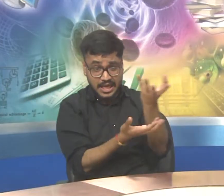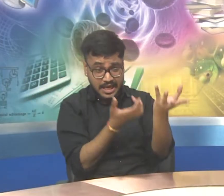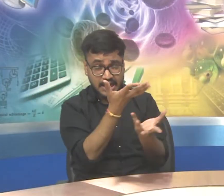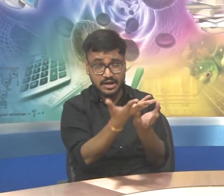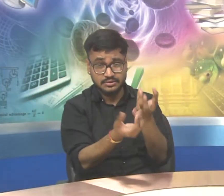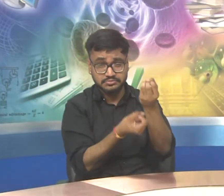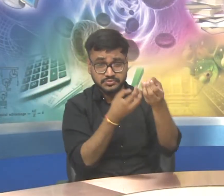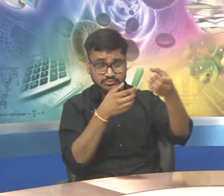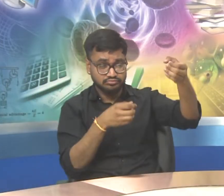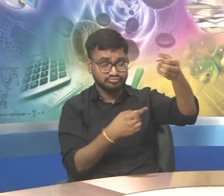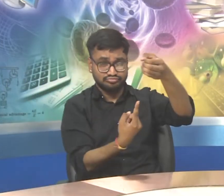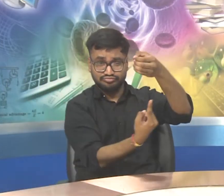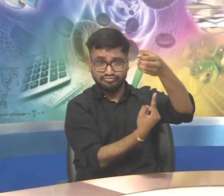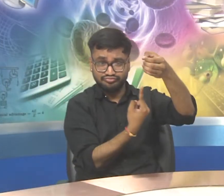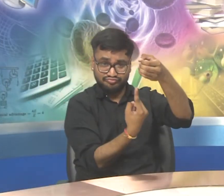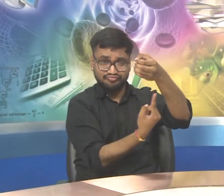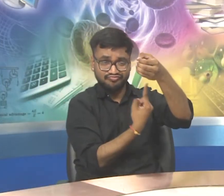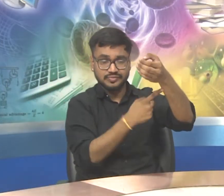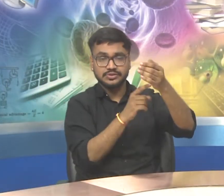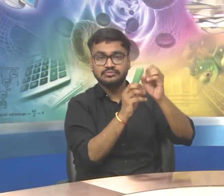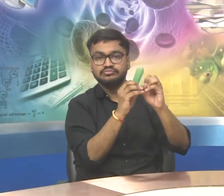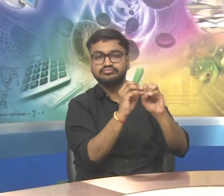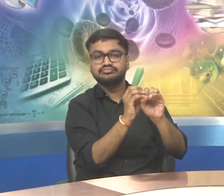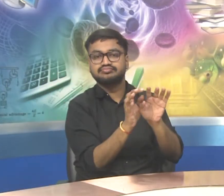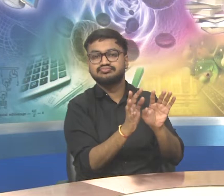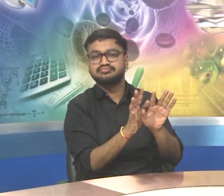liquid which is solvent in a solution.